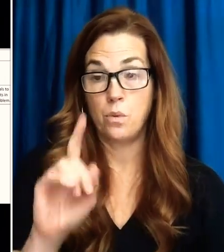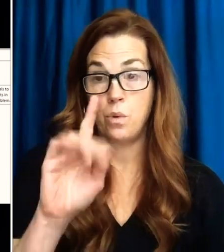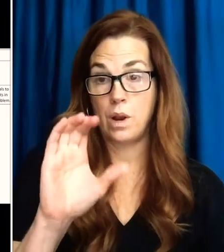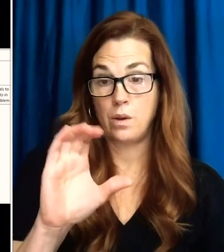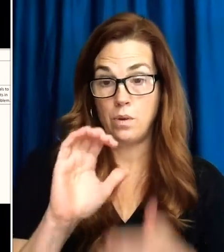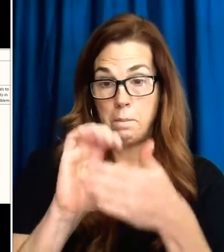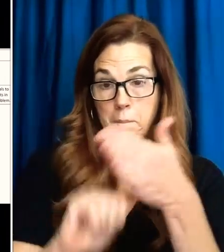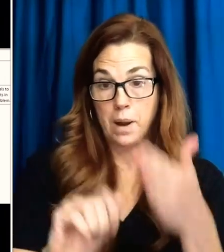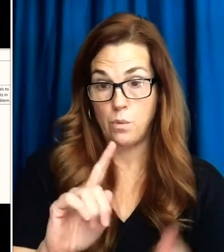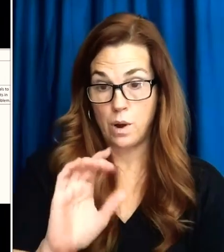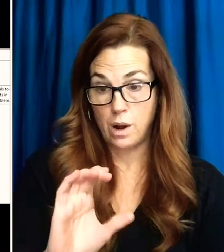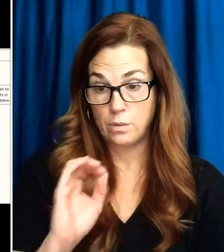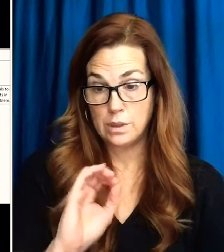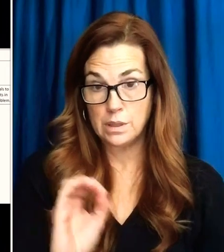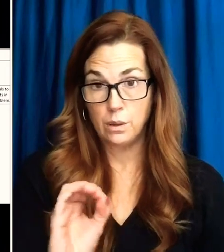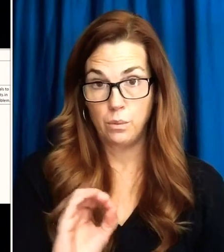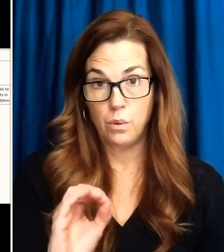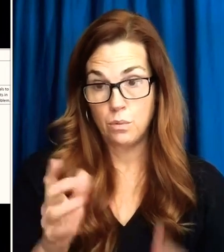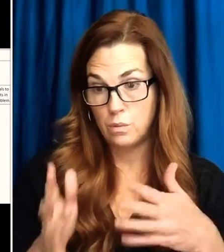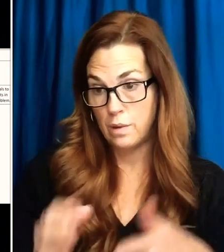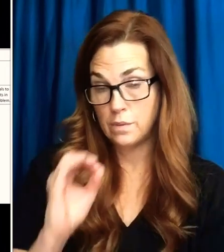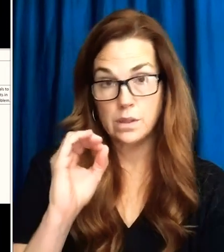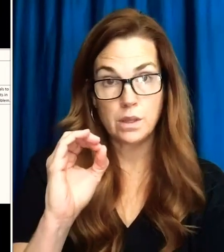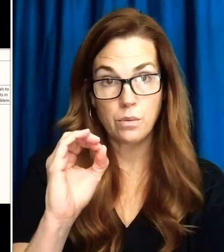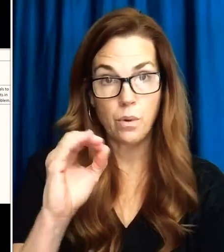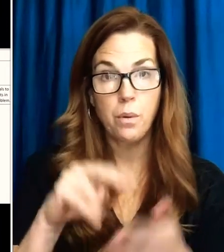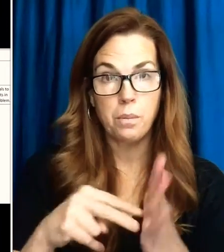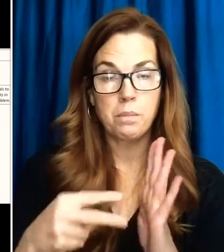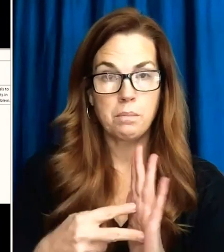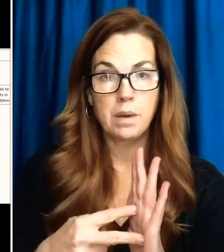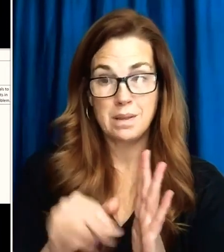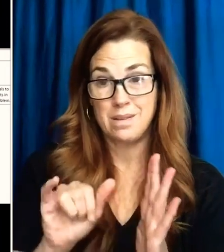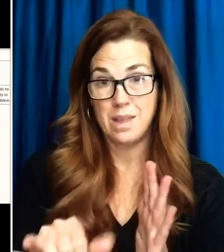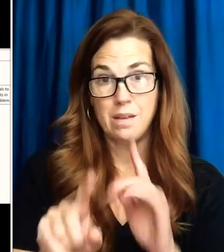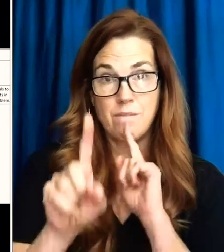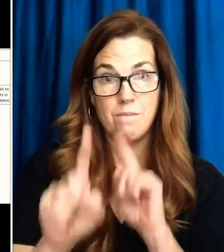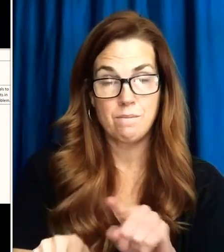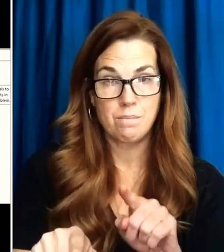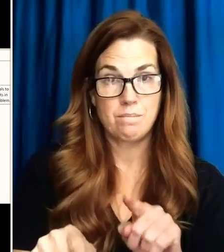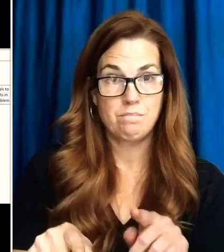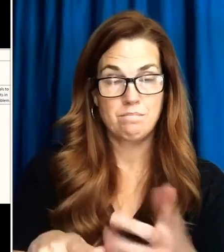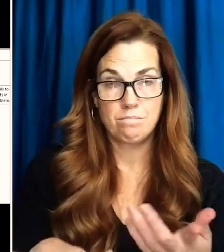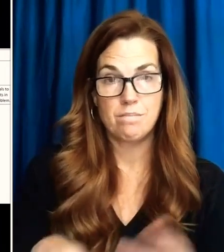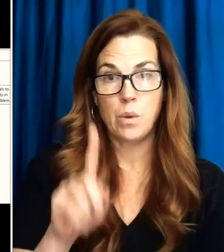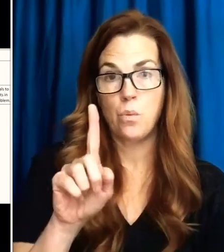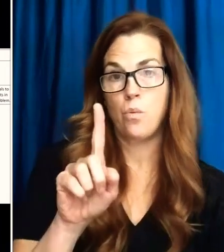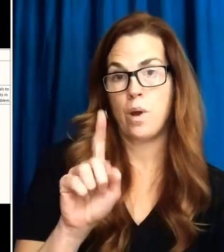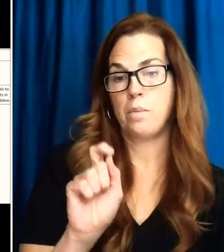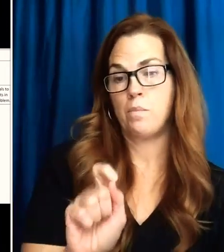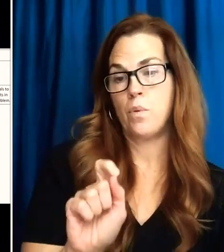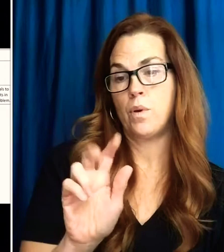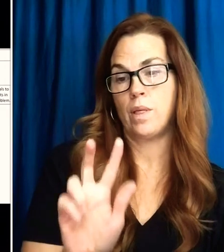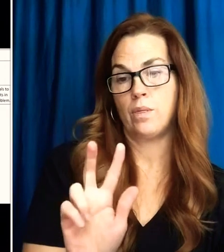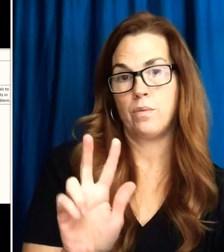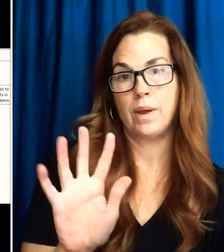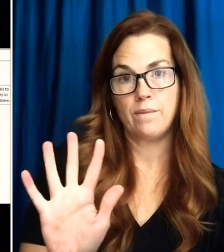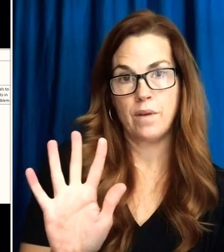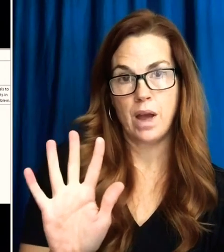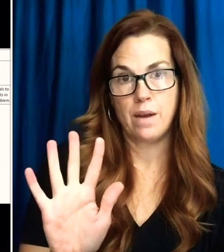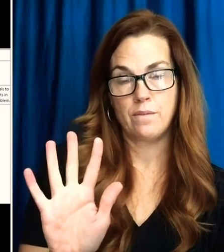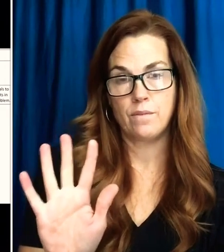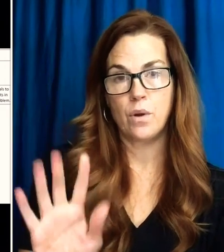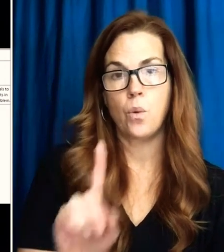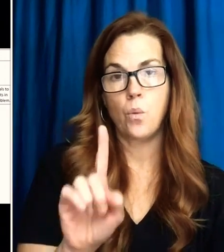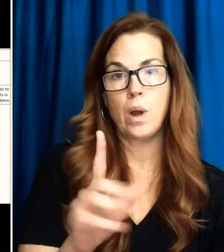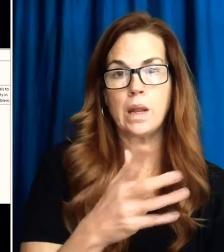0, and so my final answer would be 1.35, or 1 and 35 hundredths. So I'm going to write that up